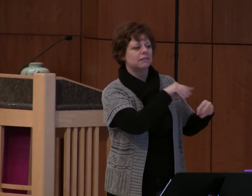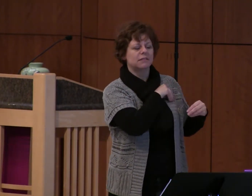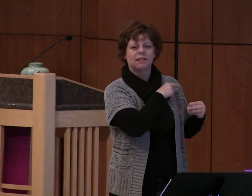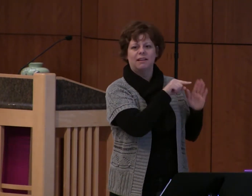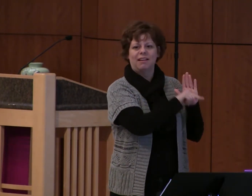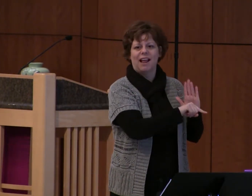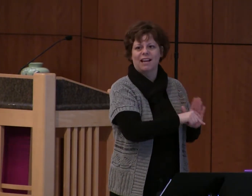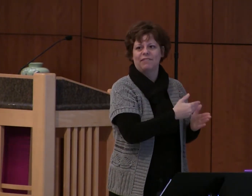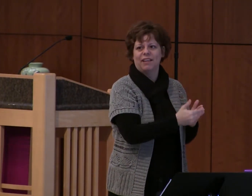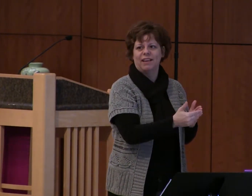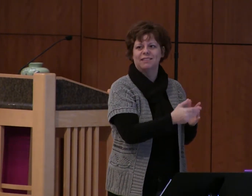us